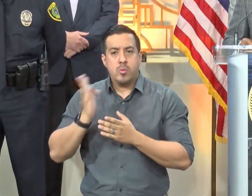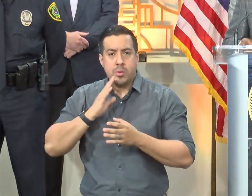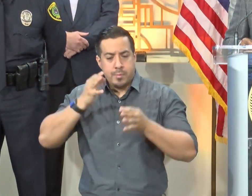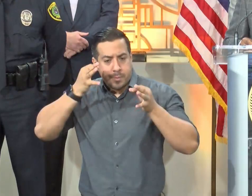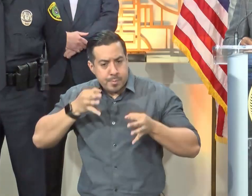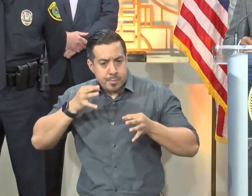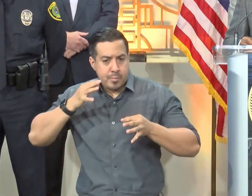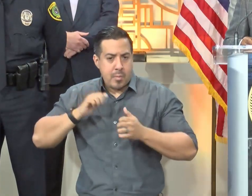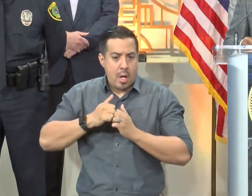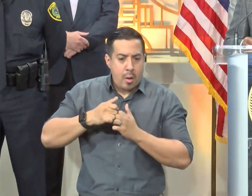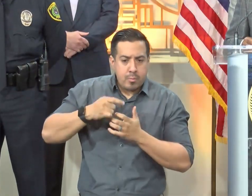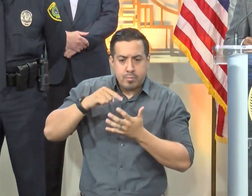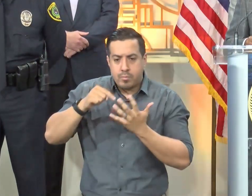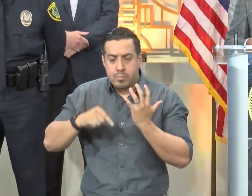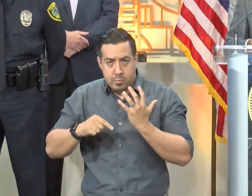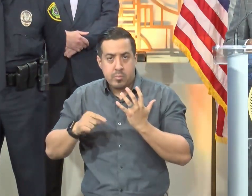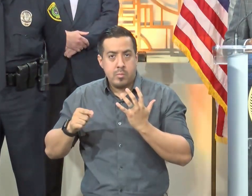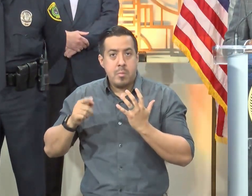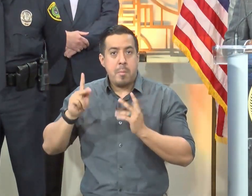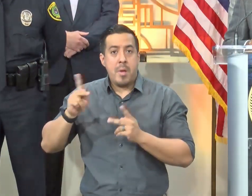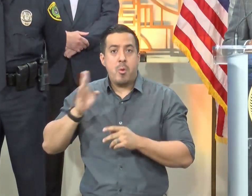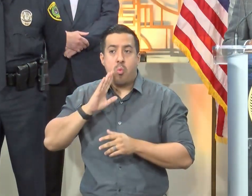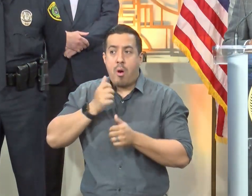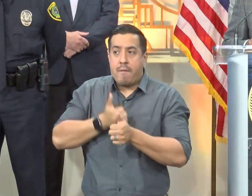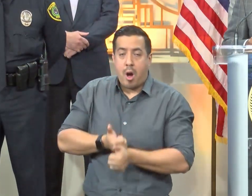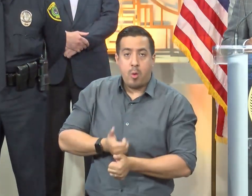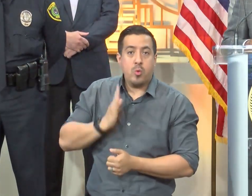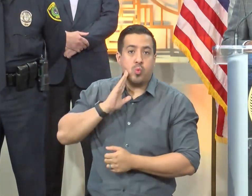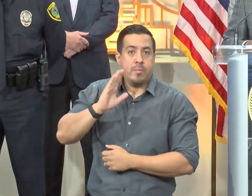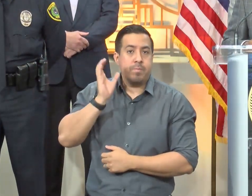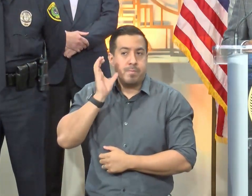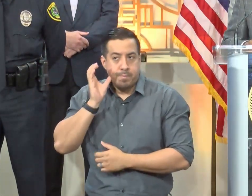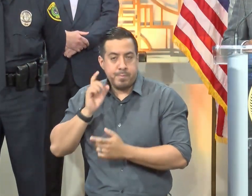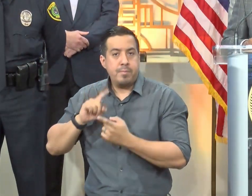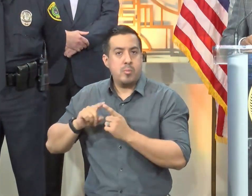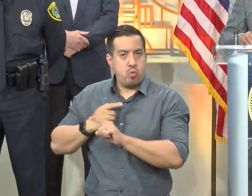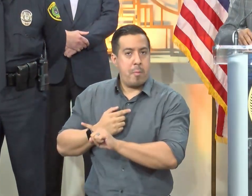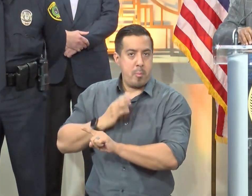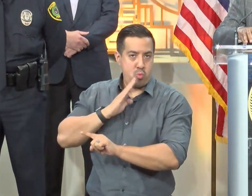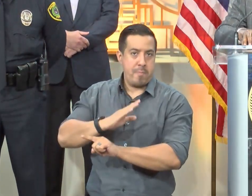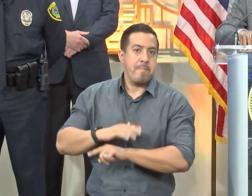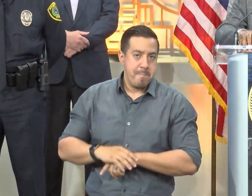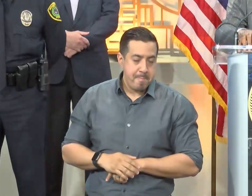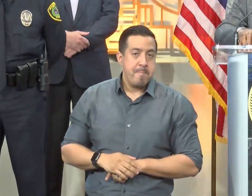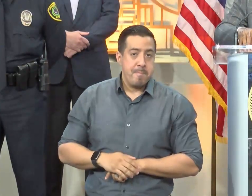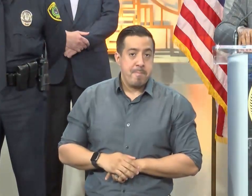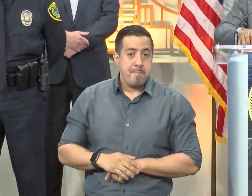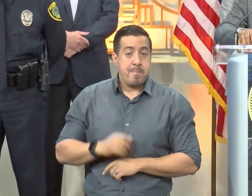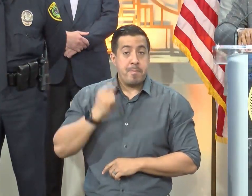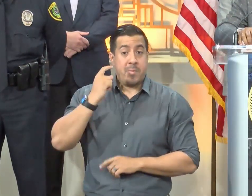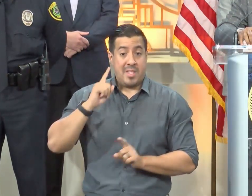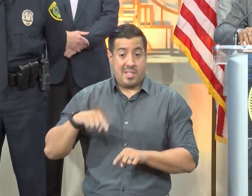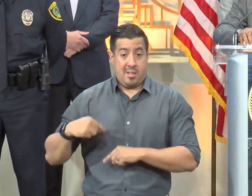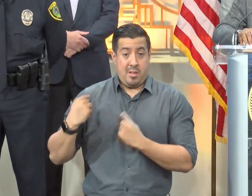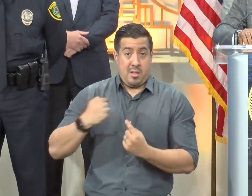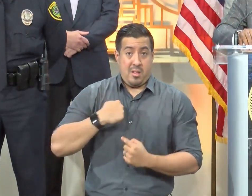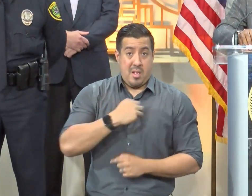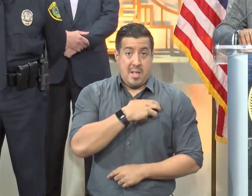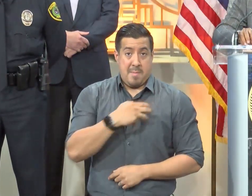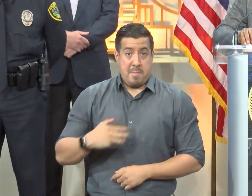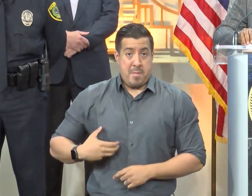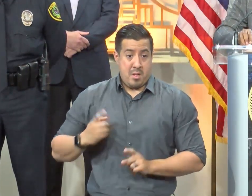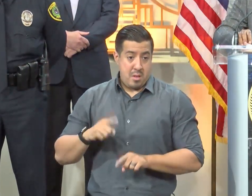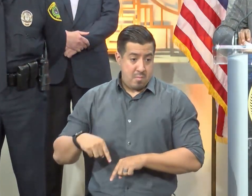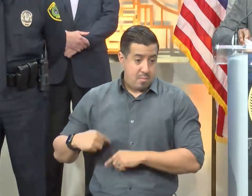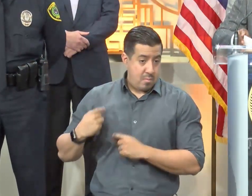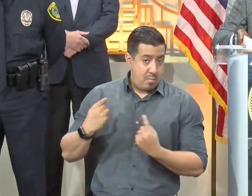is someone people follow, listen to, and genuinely like. And since I have been mayor, I can tell